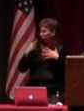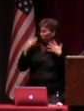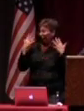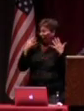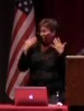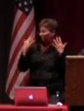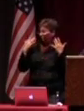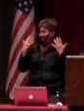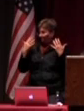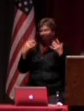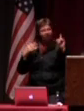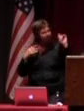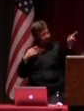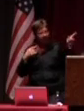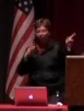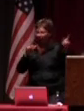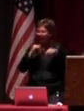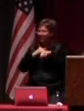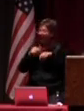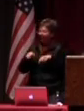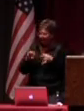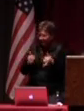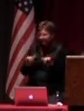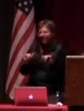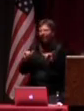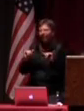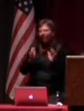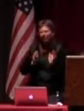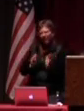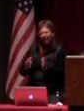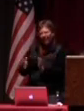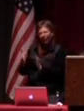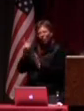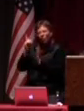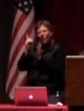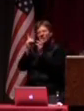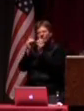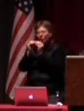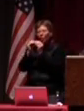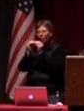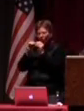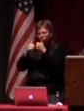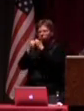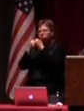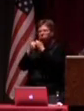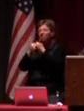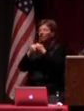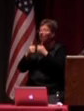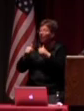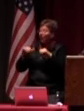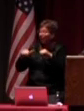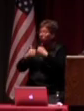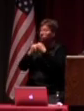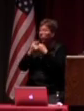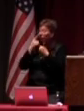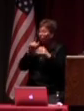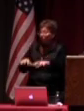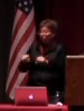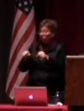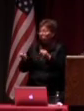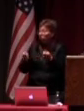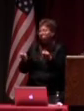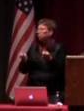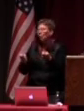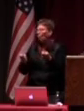here, on St. Helena, he was still planning one last campaign. This was not a campaign for an empire, it was a campaign for a